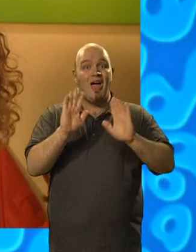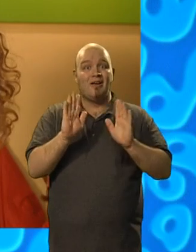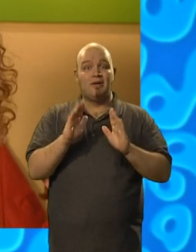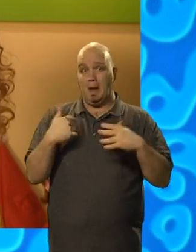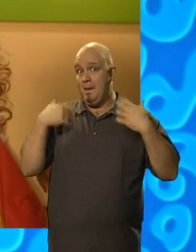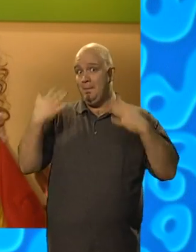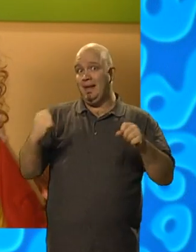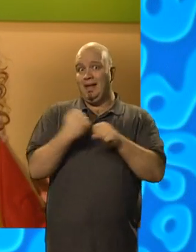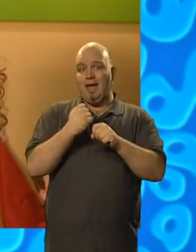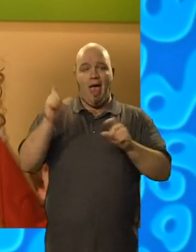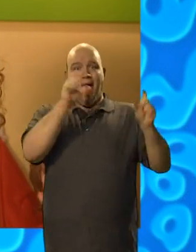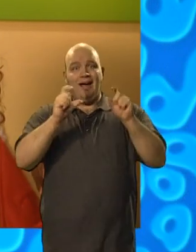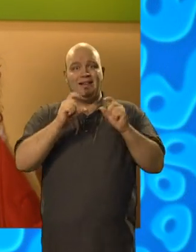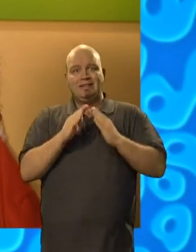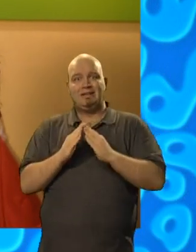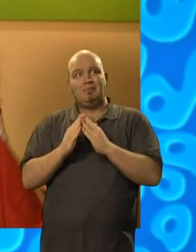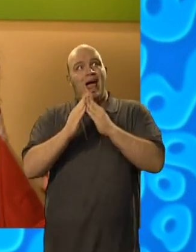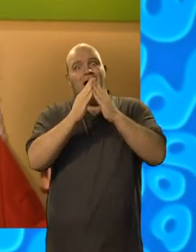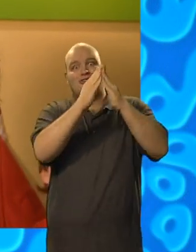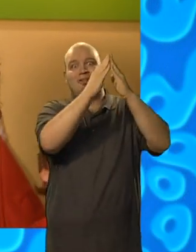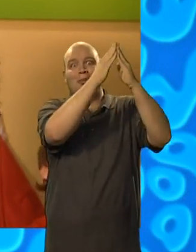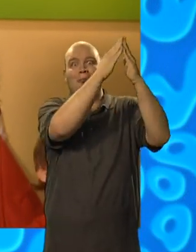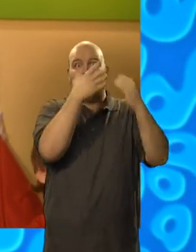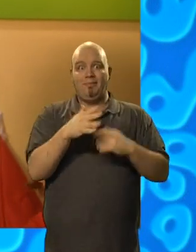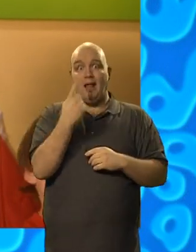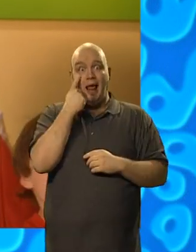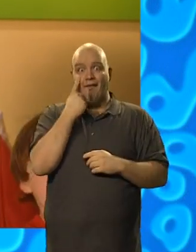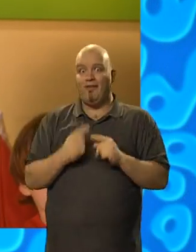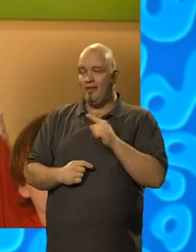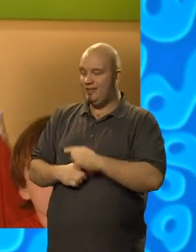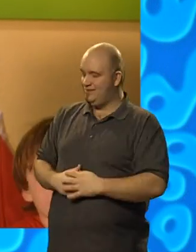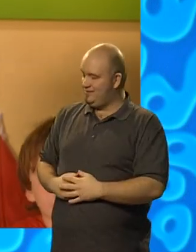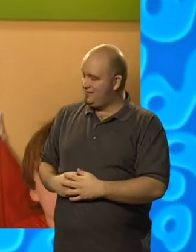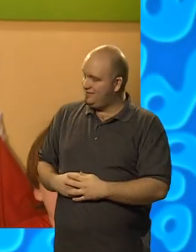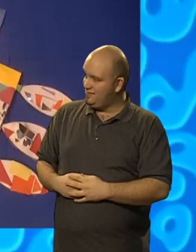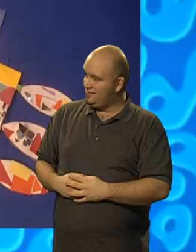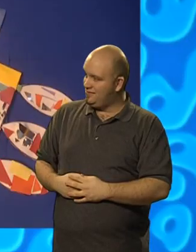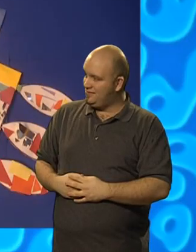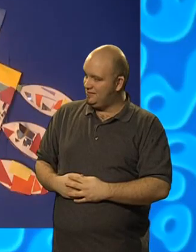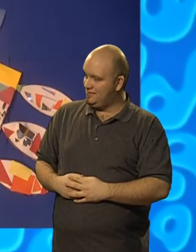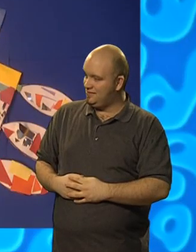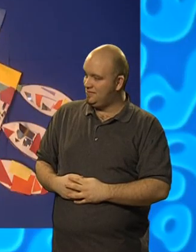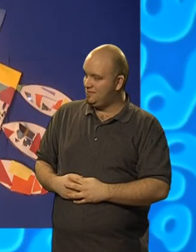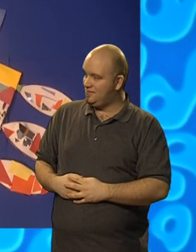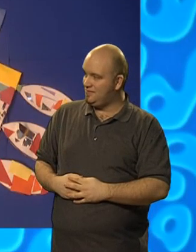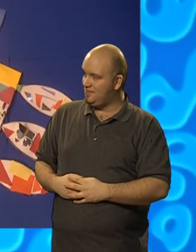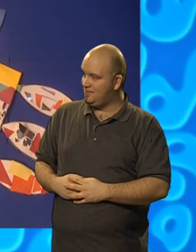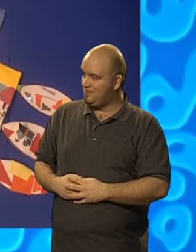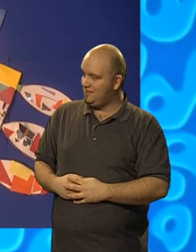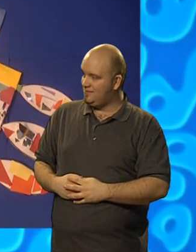Hello! Today we've been making a very colourful spaceship. Have a look in SMarteenies gallery.